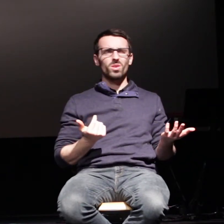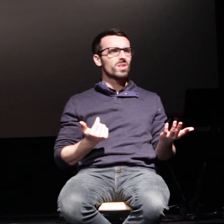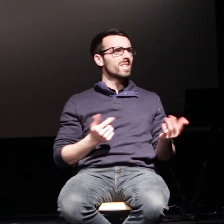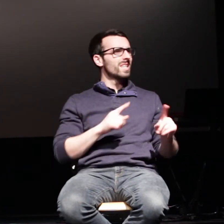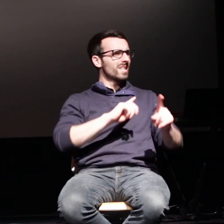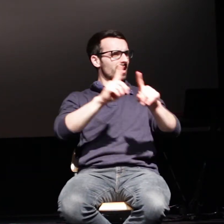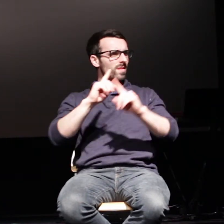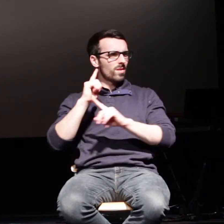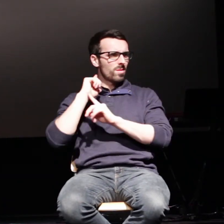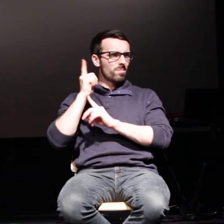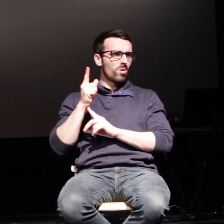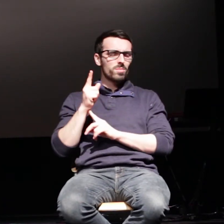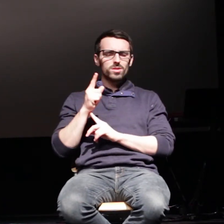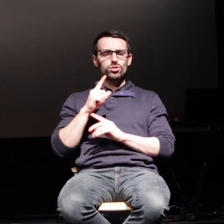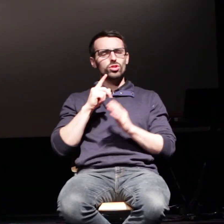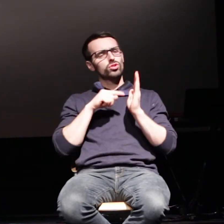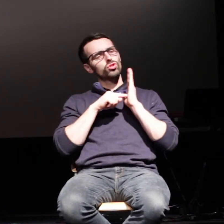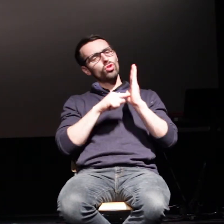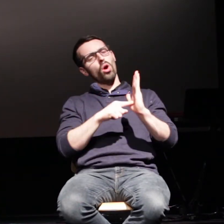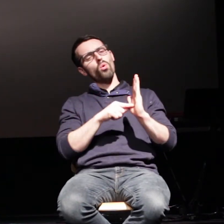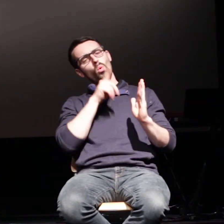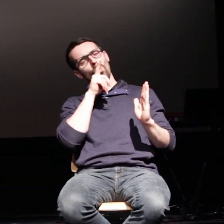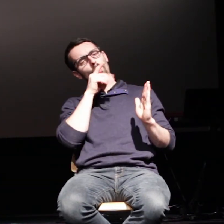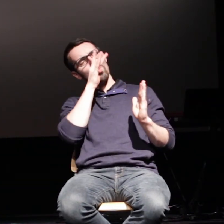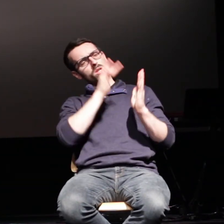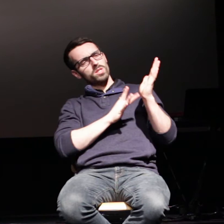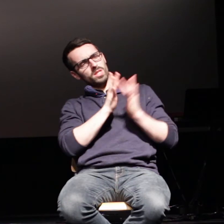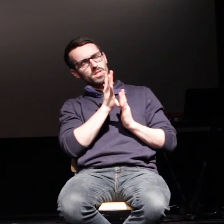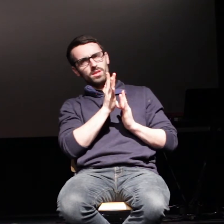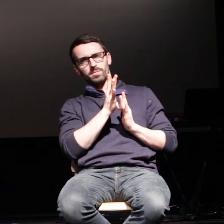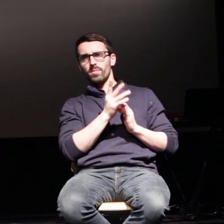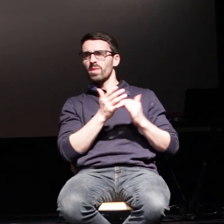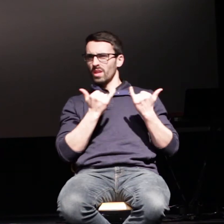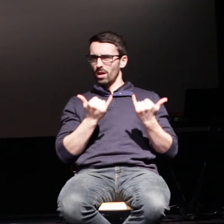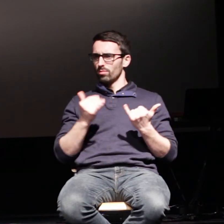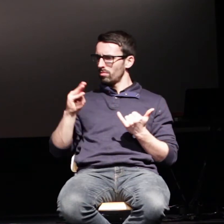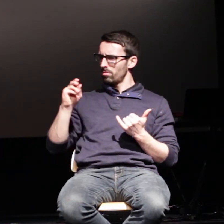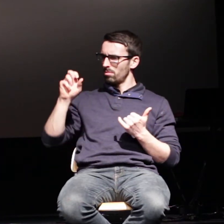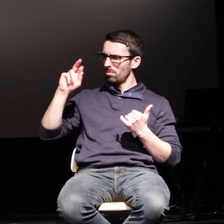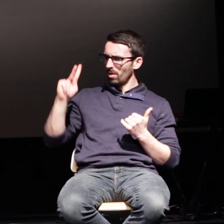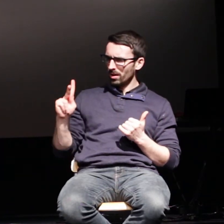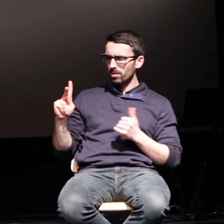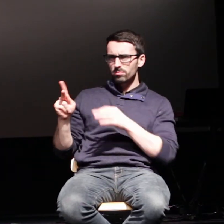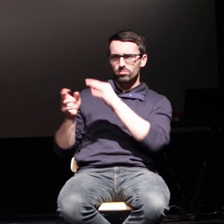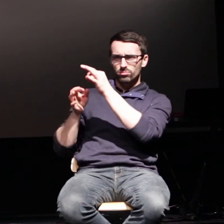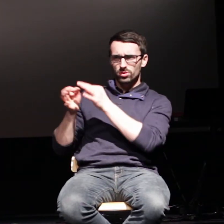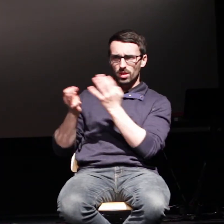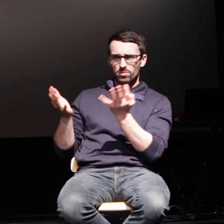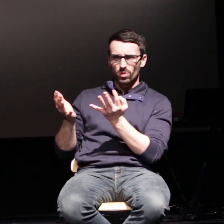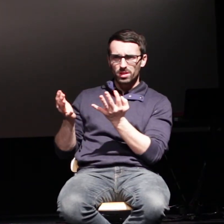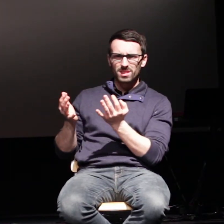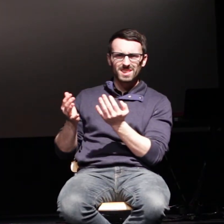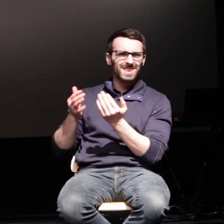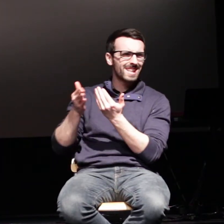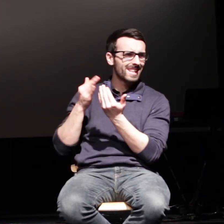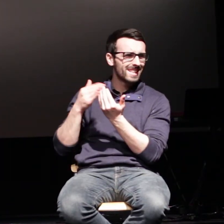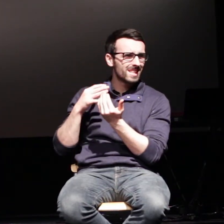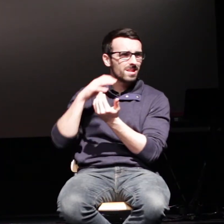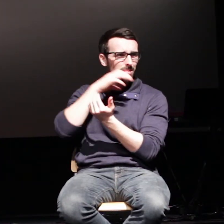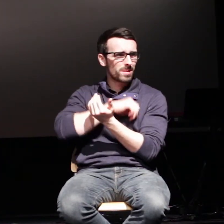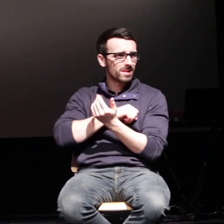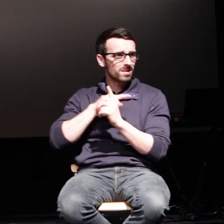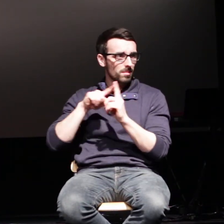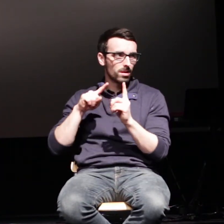is and what he really came to do. There's a detail that Mark gives us that we almost miss, but it's really significant to the